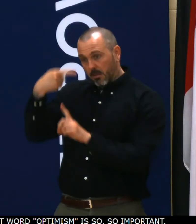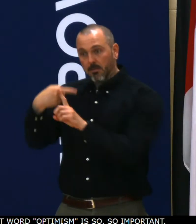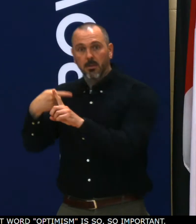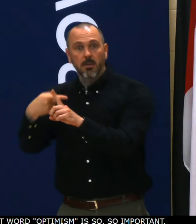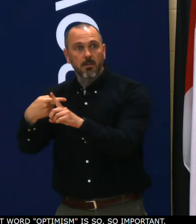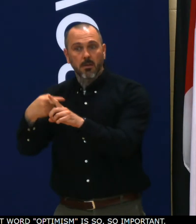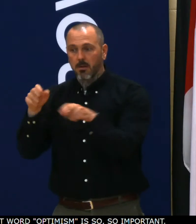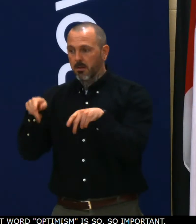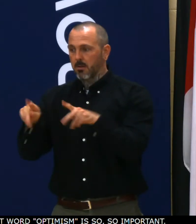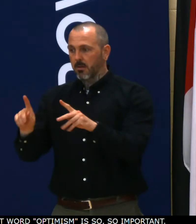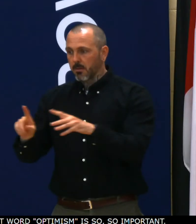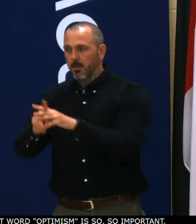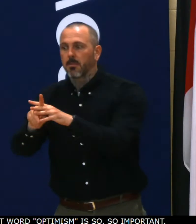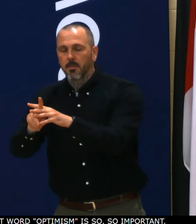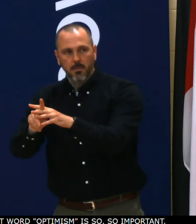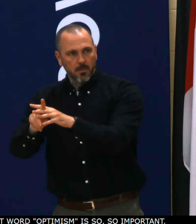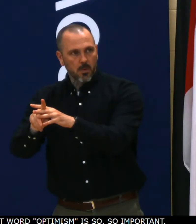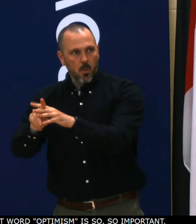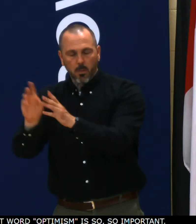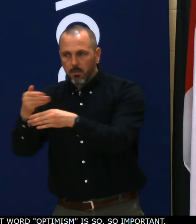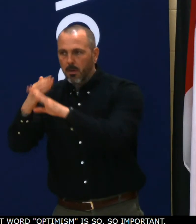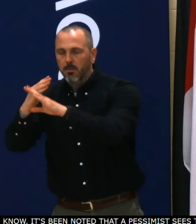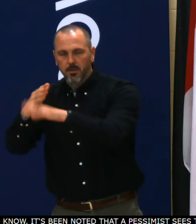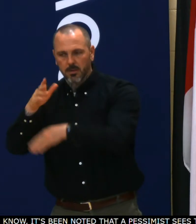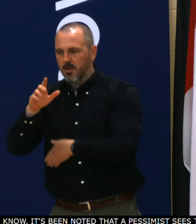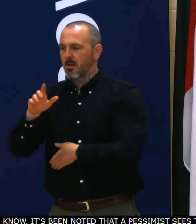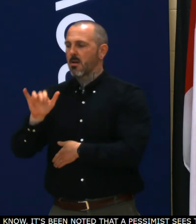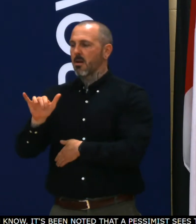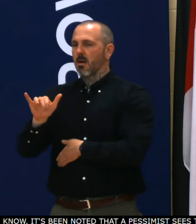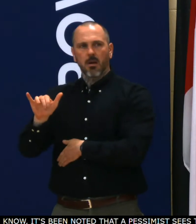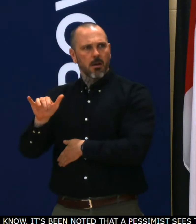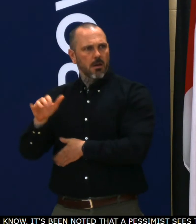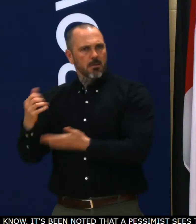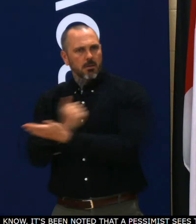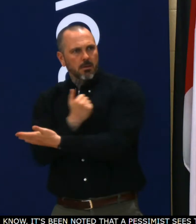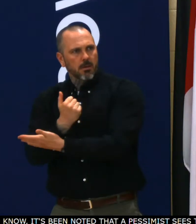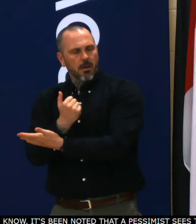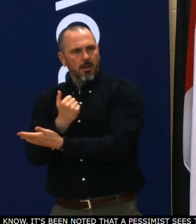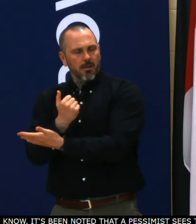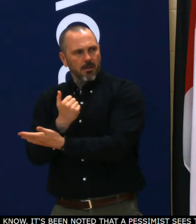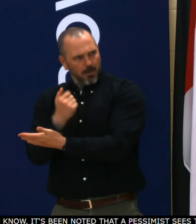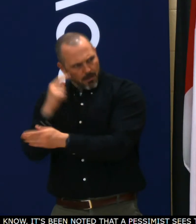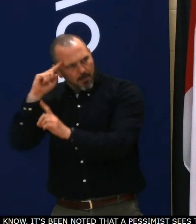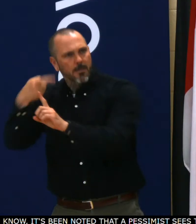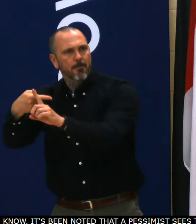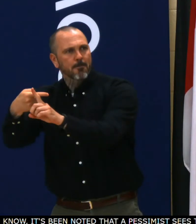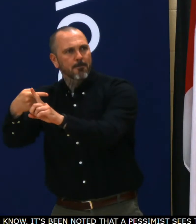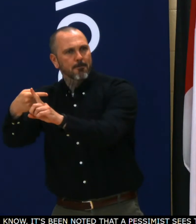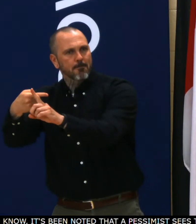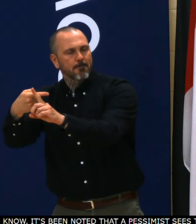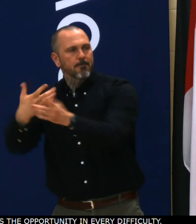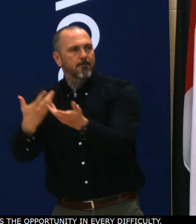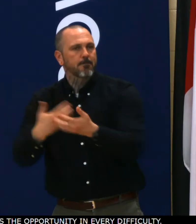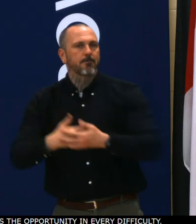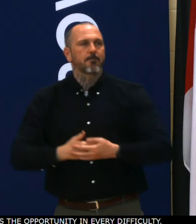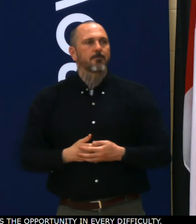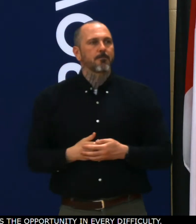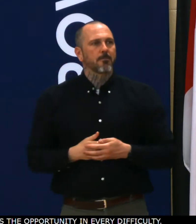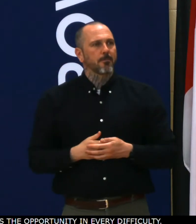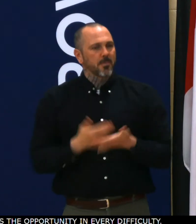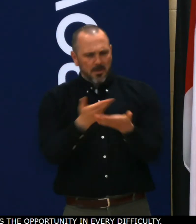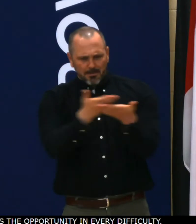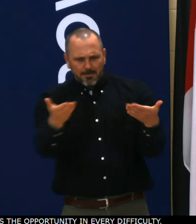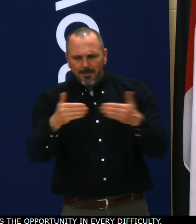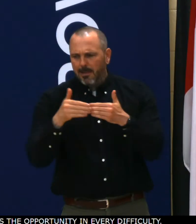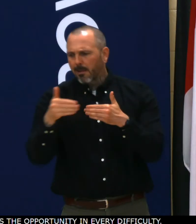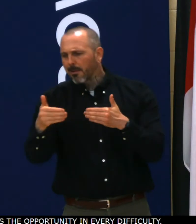indeed optimists. So graduates, the question becomes, how do we see and how do we prepare ourselves for the